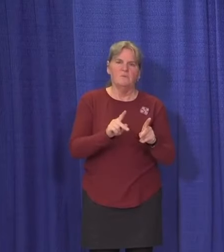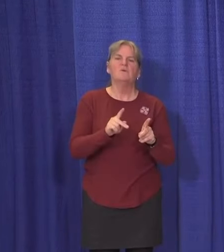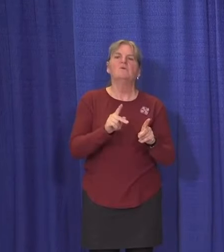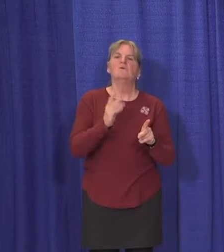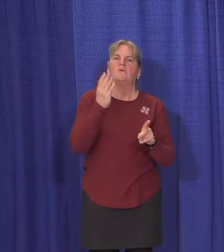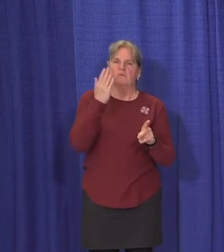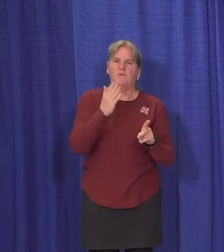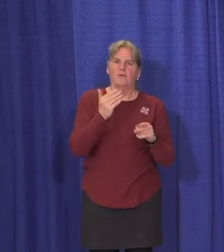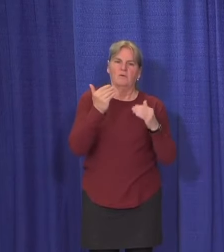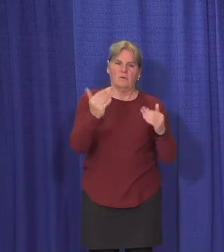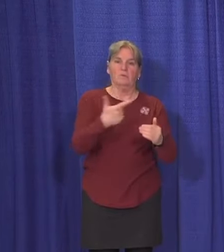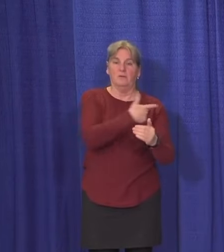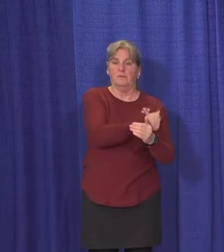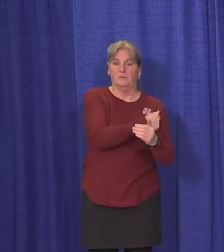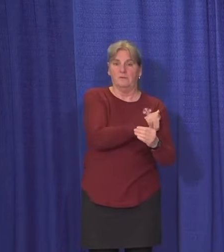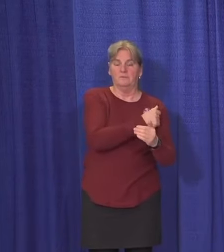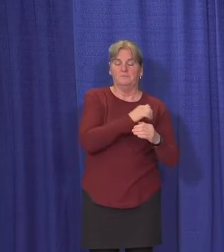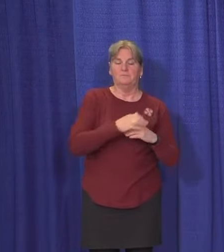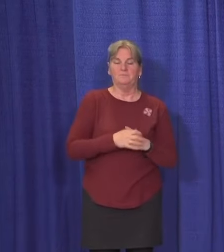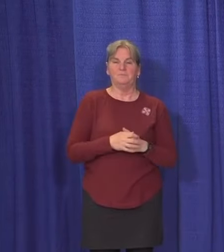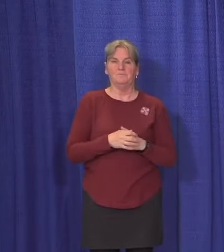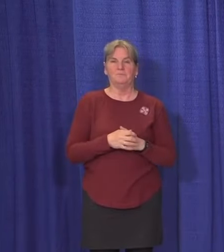and I hesitate to speak